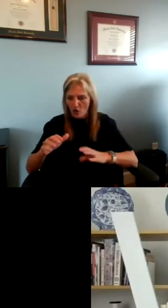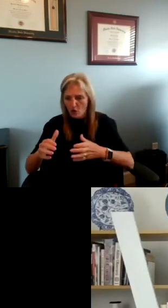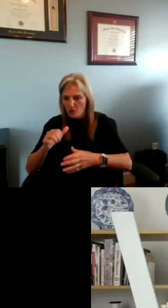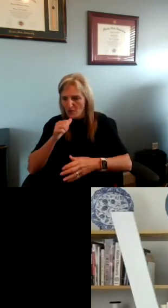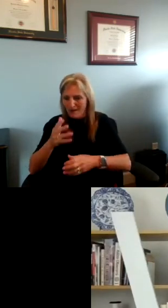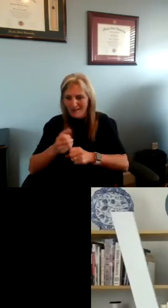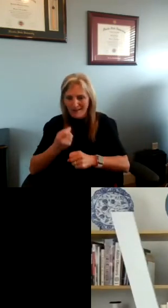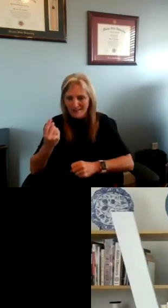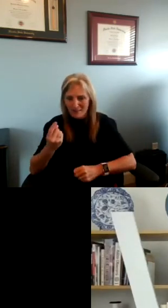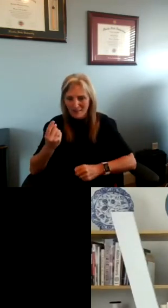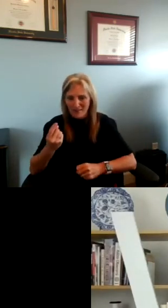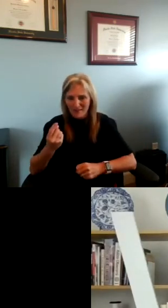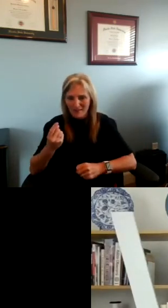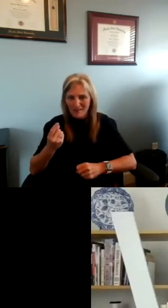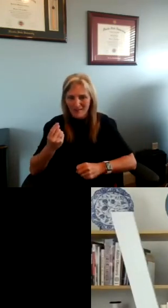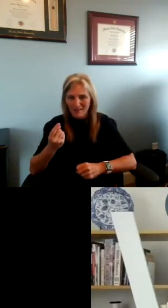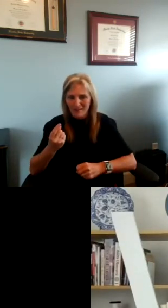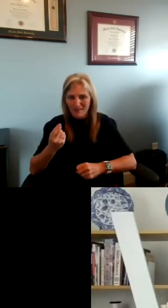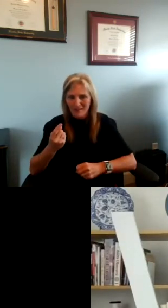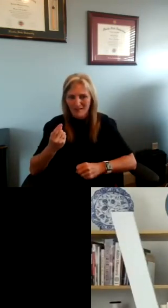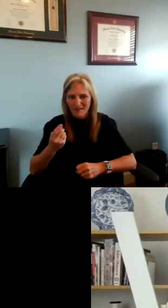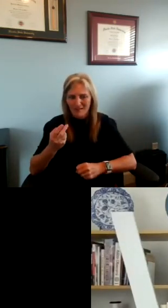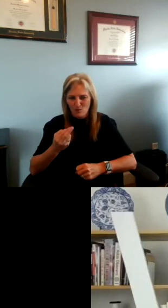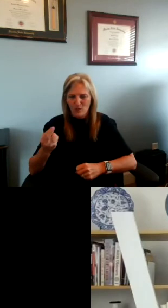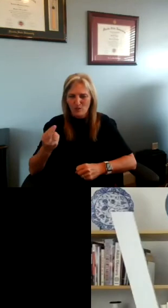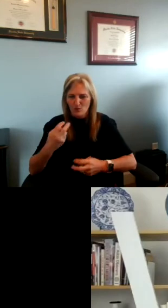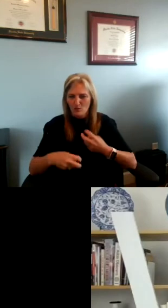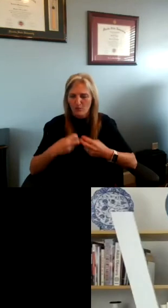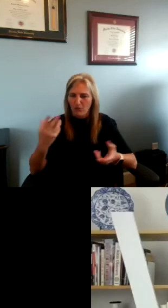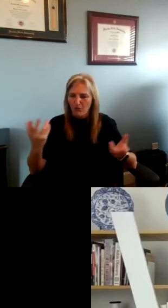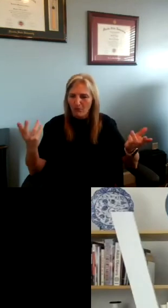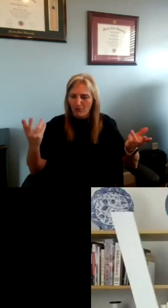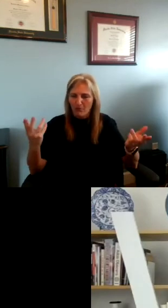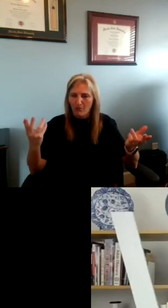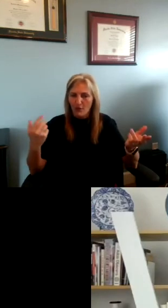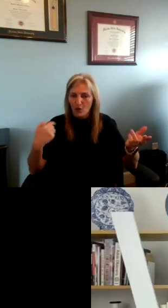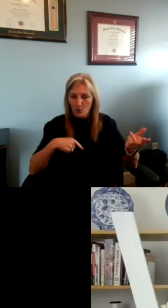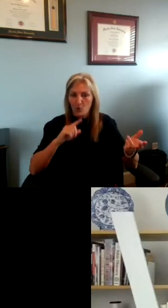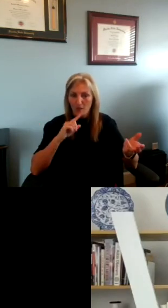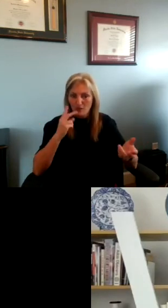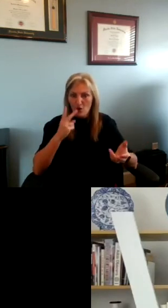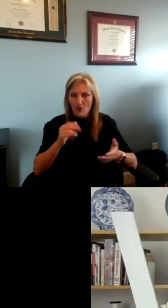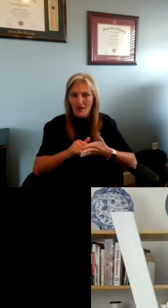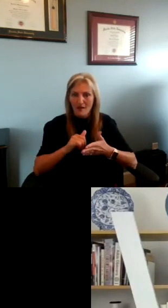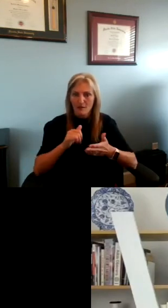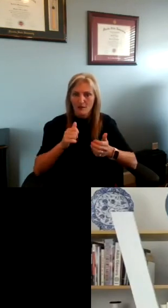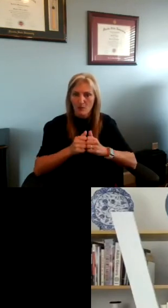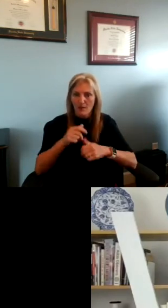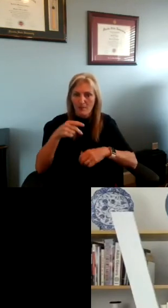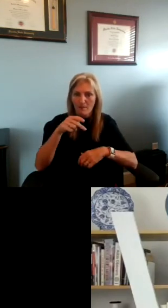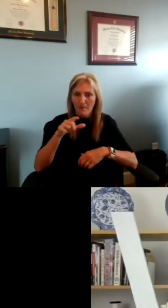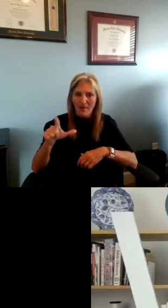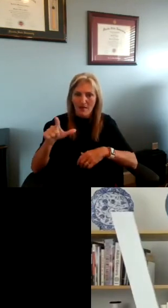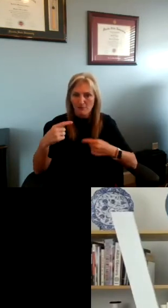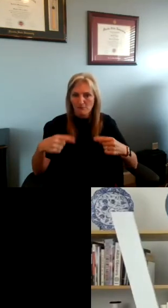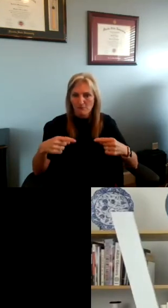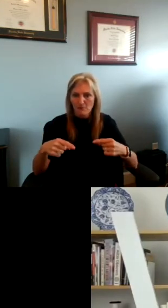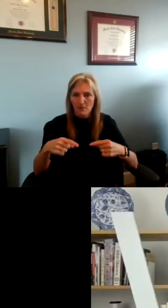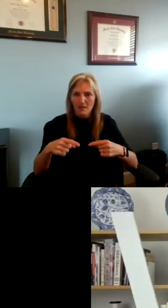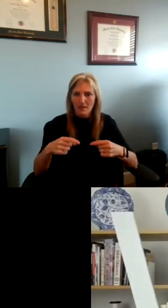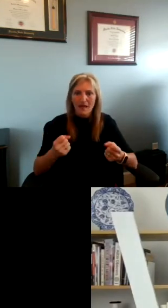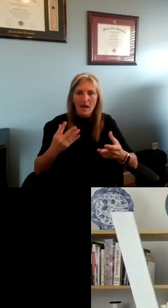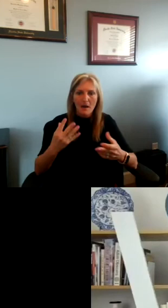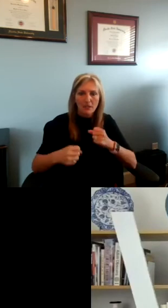sort of this resource guarding. We definitely saw that in the Pell debates, and that's why it took like how many years